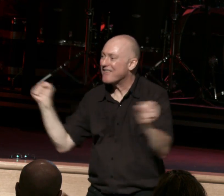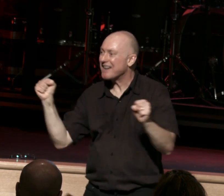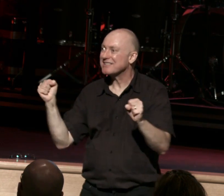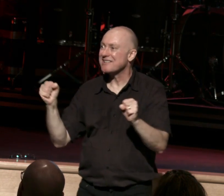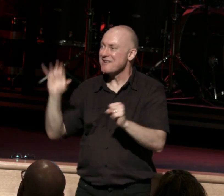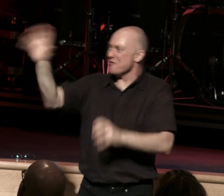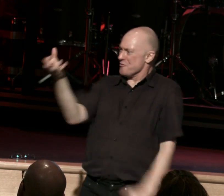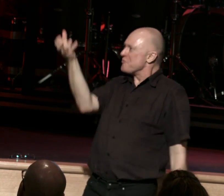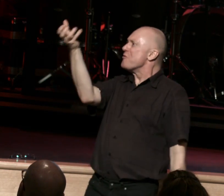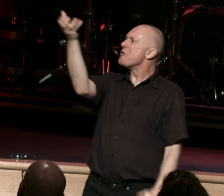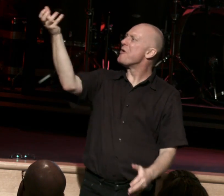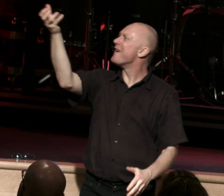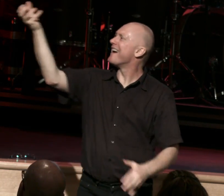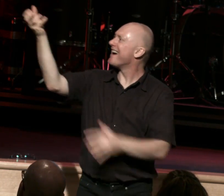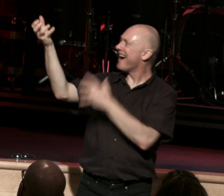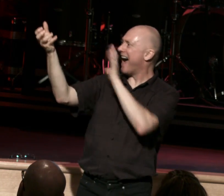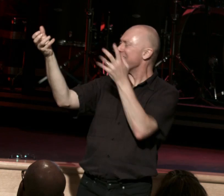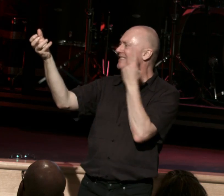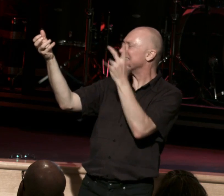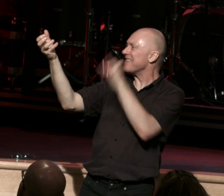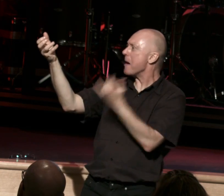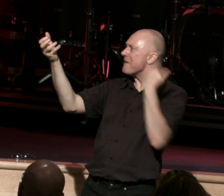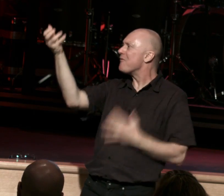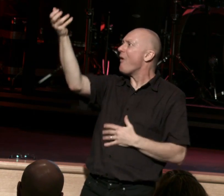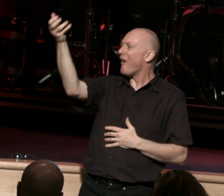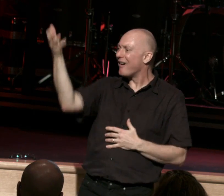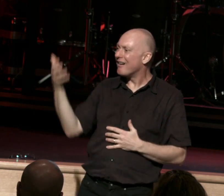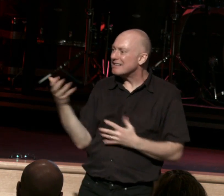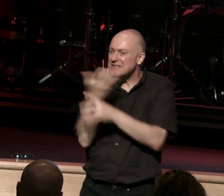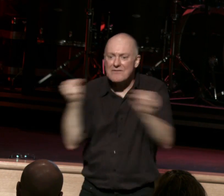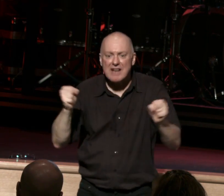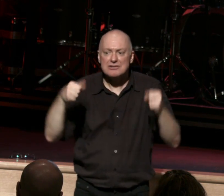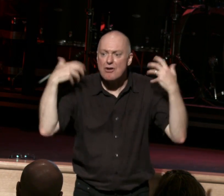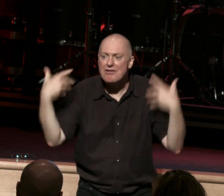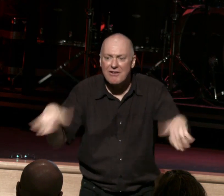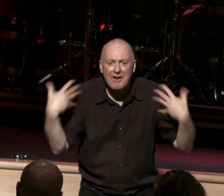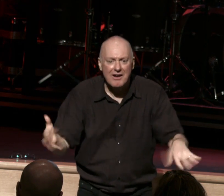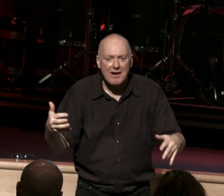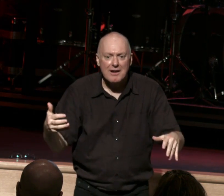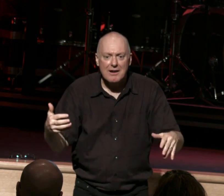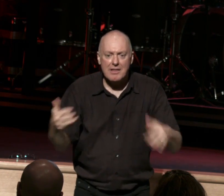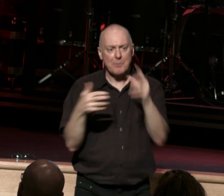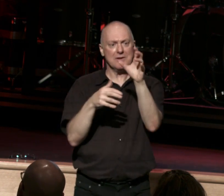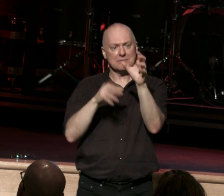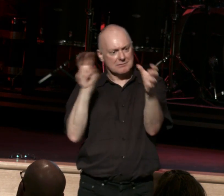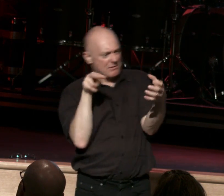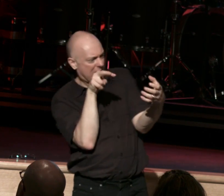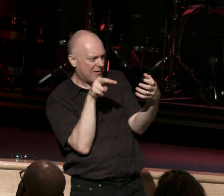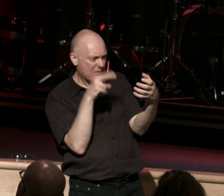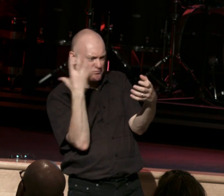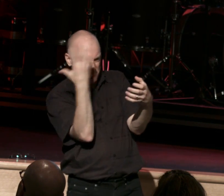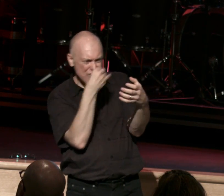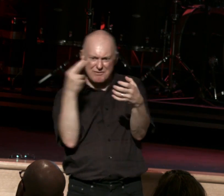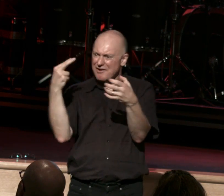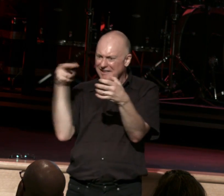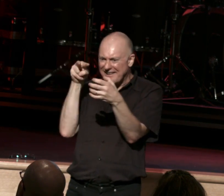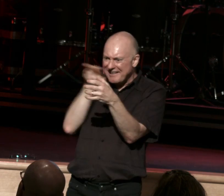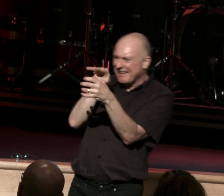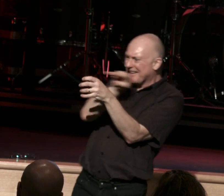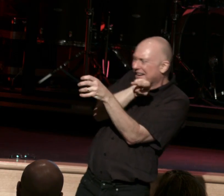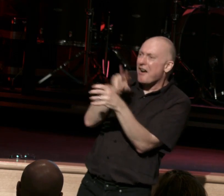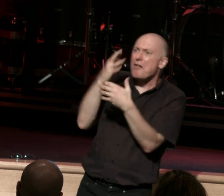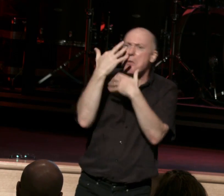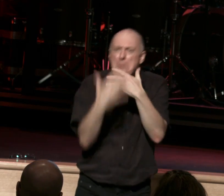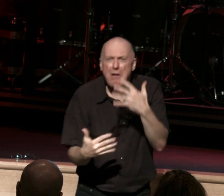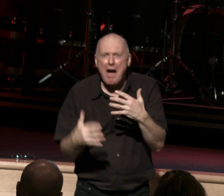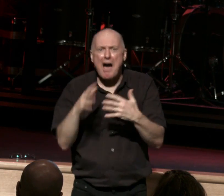salvation and to look at it and say, oh man, I've never seen it that in that light before. It's awesome. And turn around and look from this angle and say, oh, that's beautiful too.